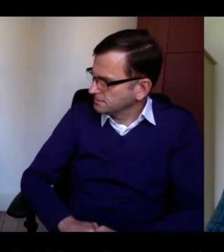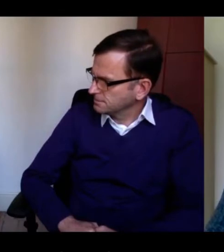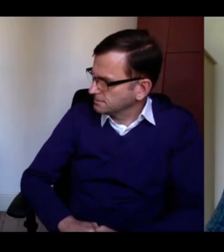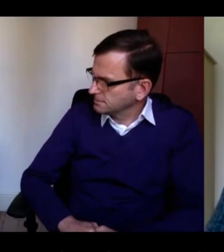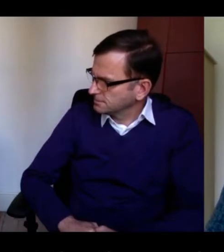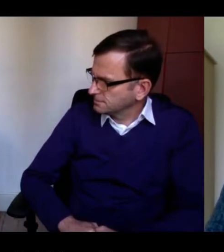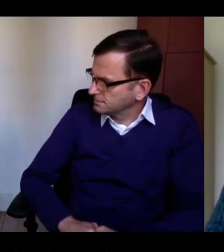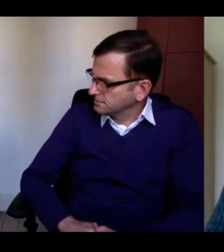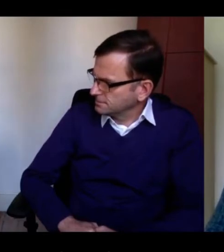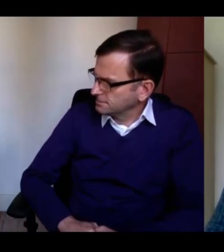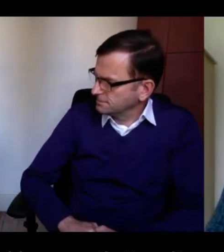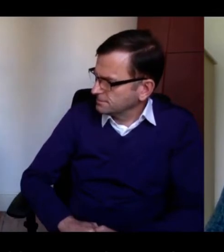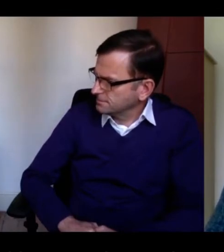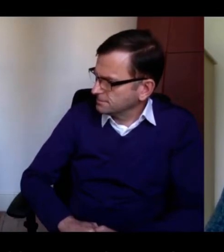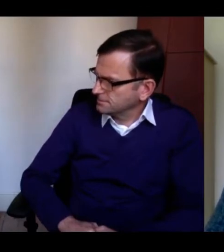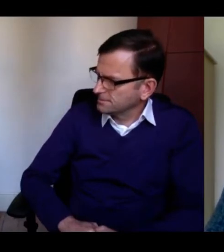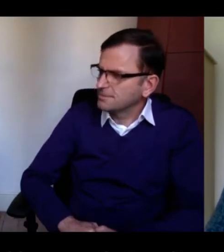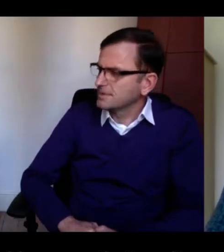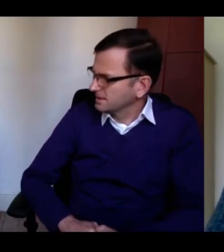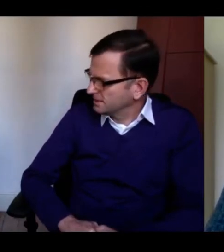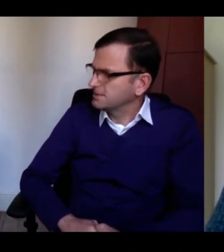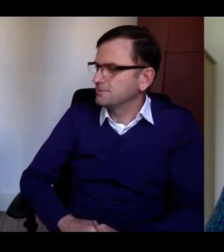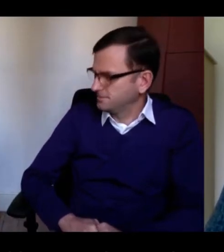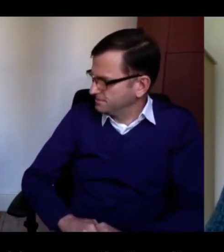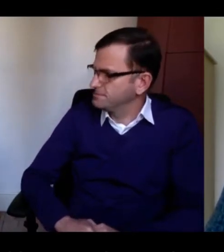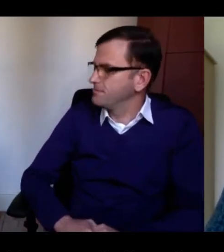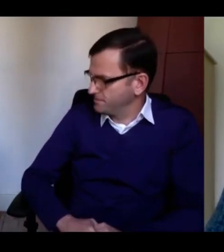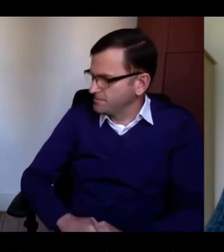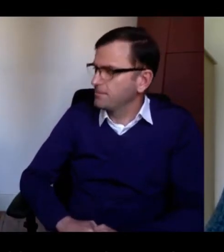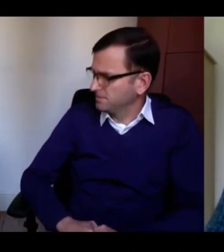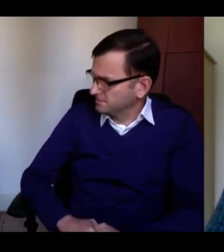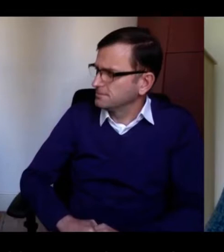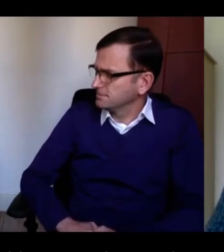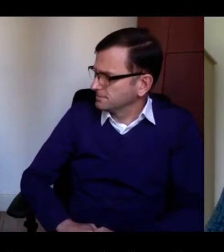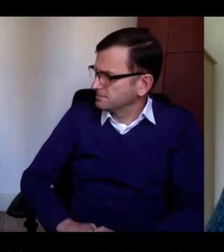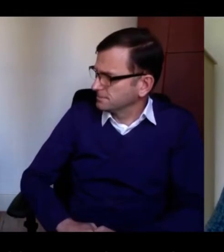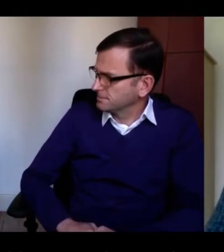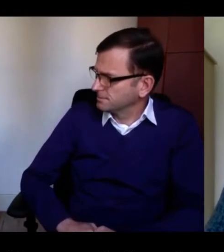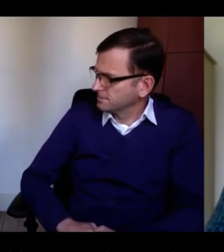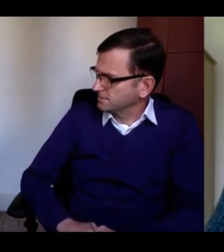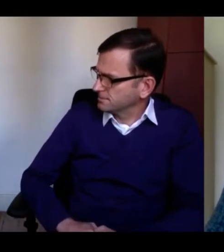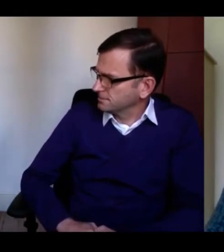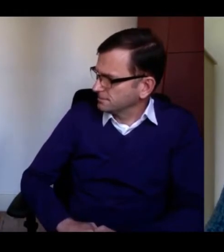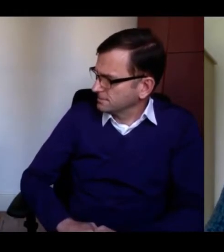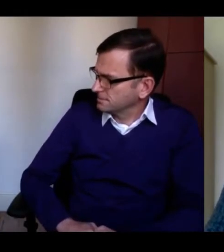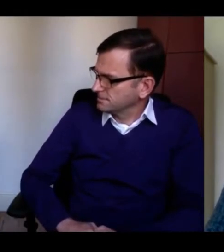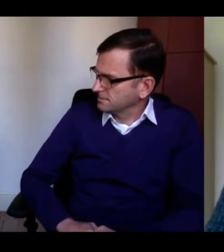expressions on the face. And would you say that's quite a big, important part of the language as well?